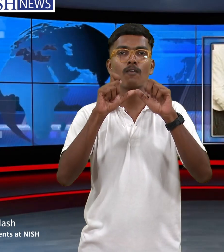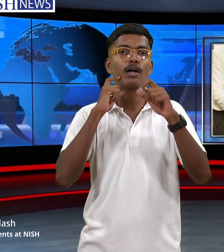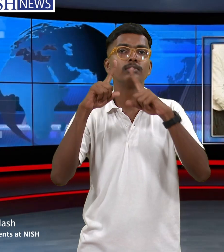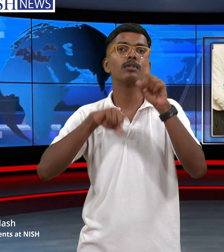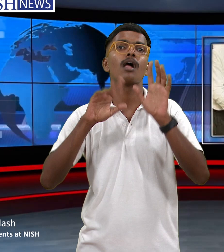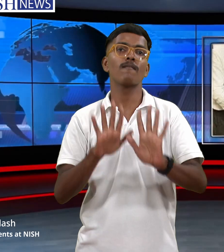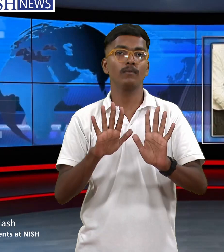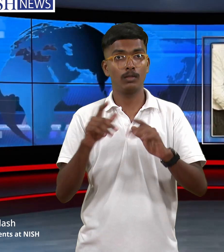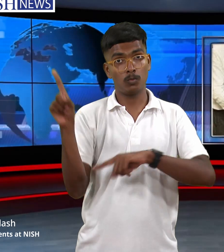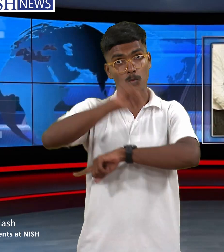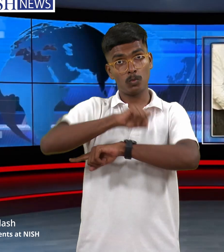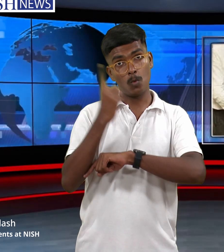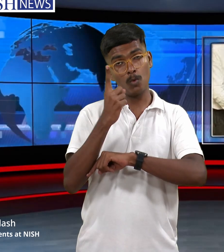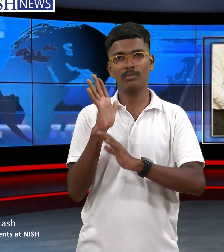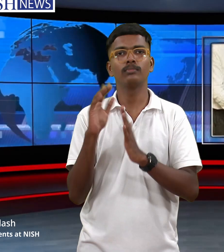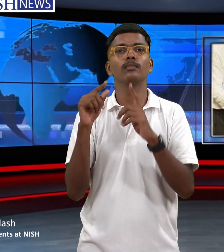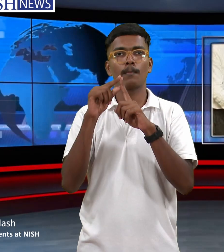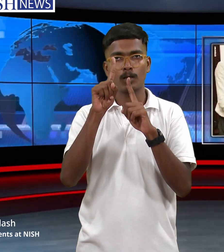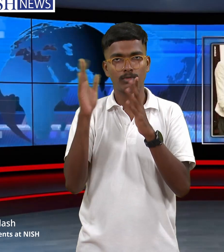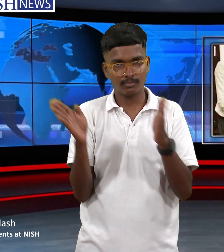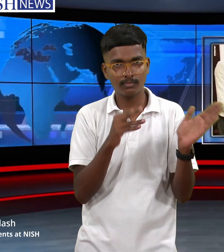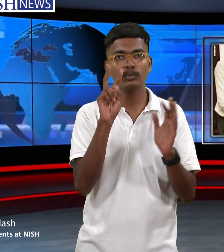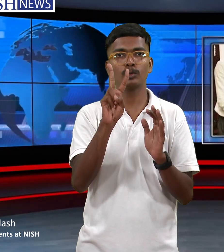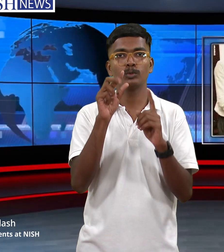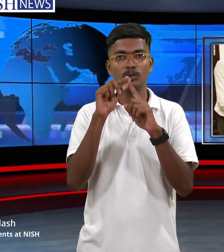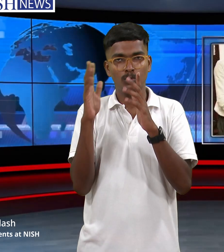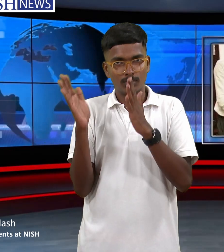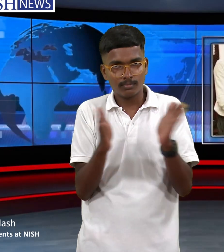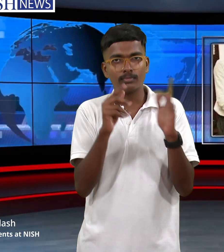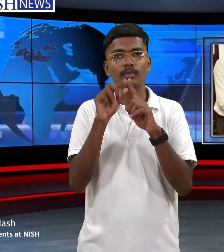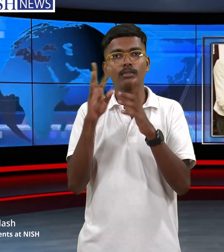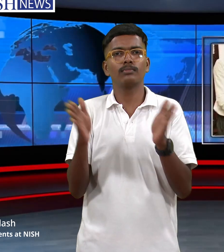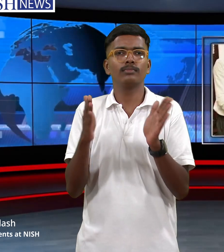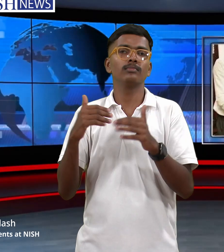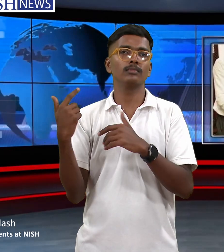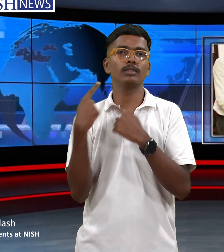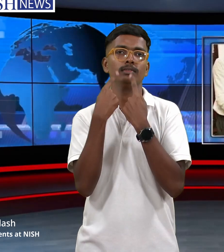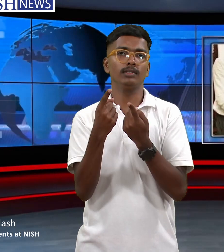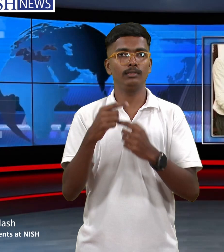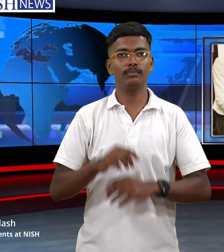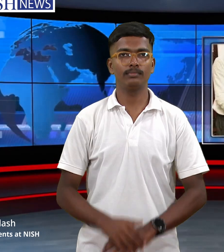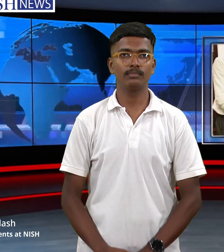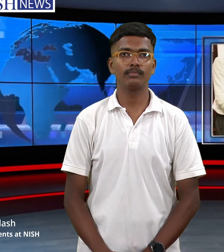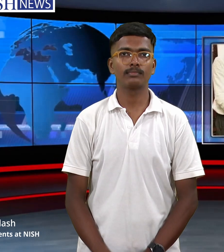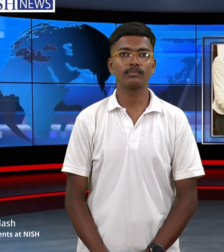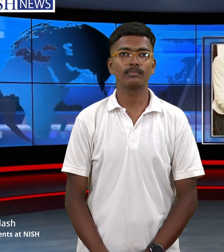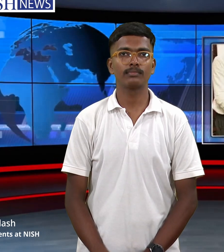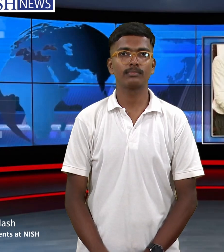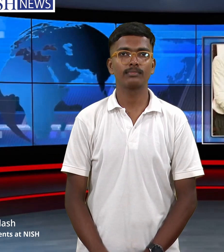optional home voting facility. Voters in this category have already begun casting their votes for phase 1 and